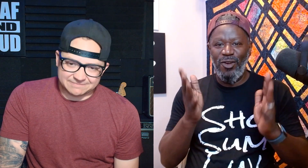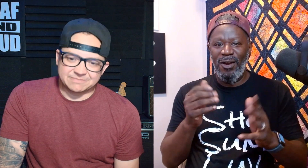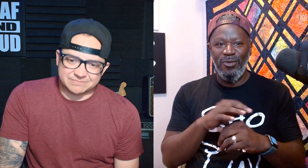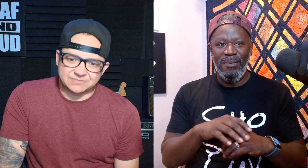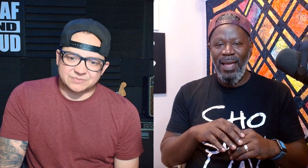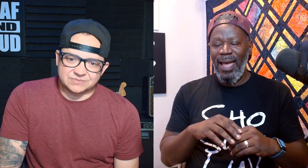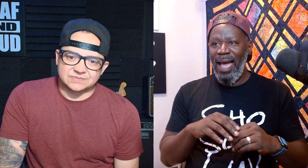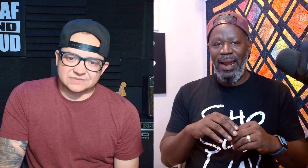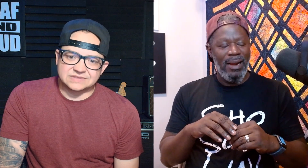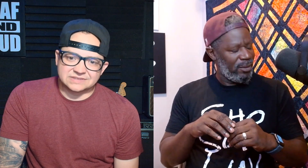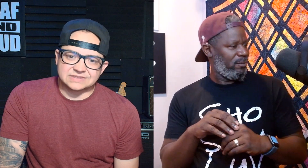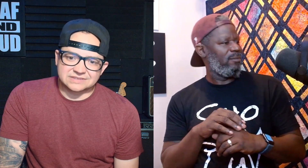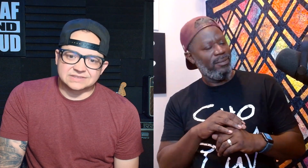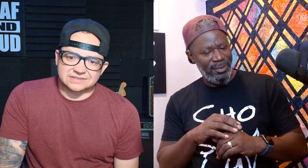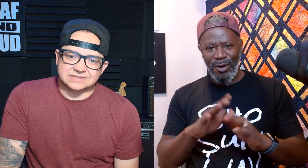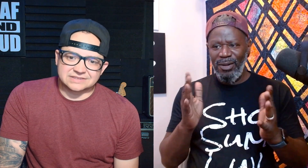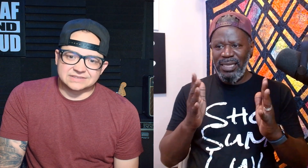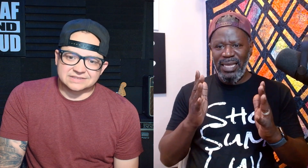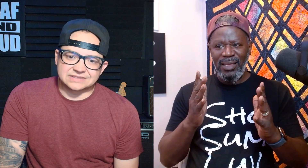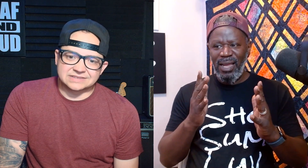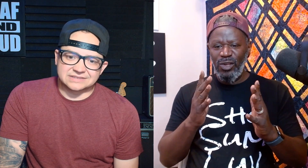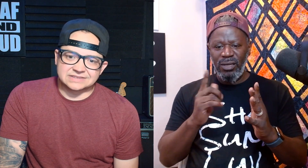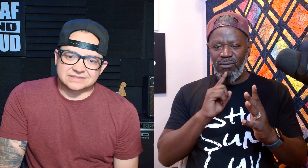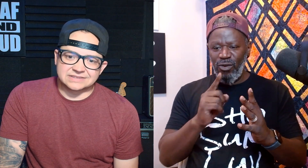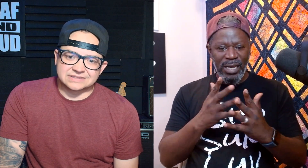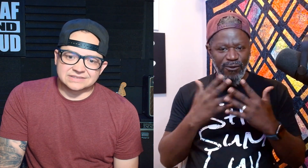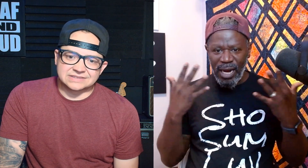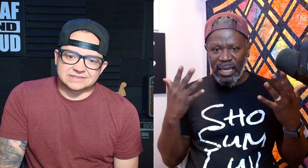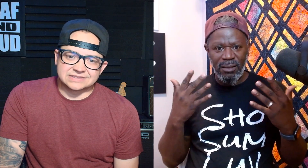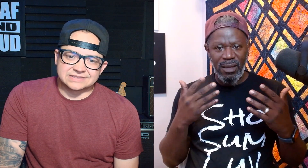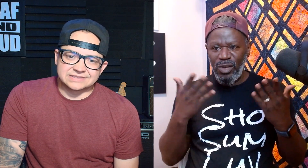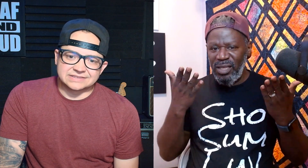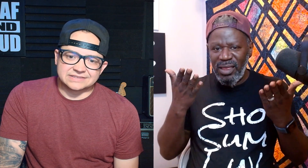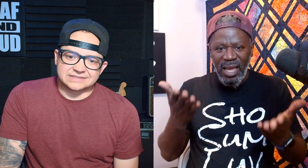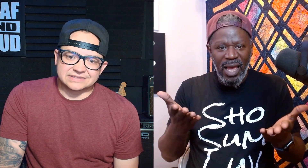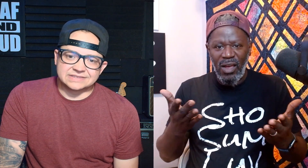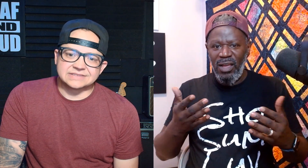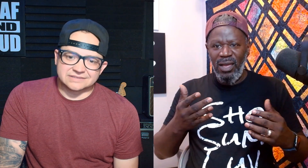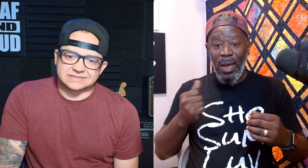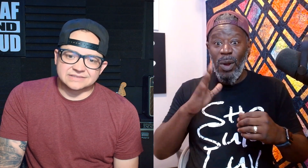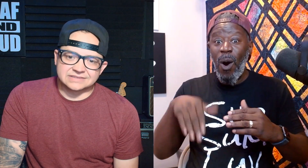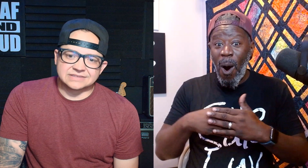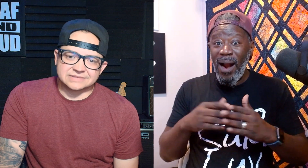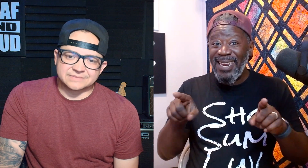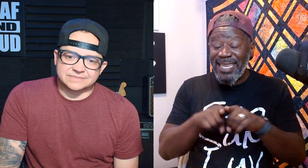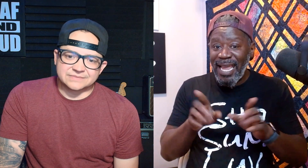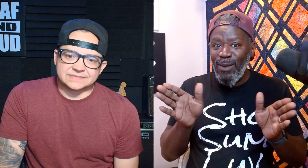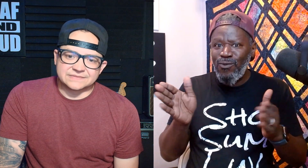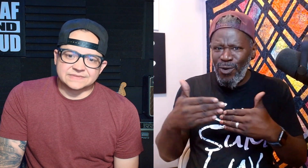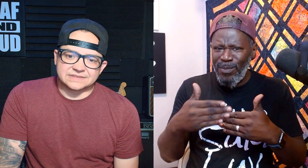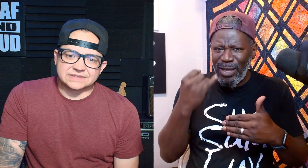I mean, talking to him, and they were just really friendly. They were just there. And we were all